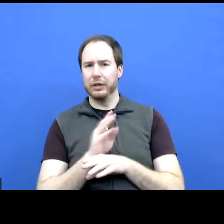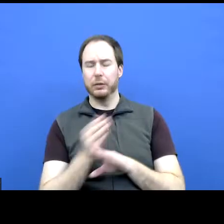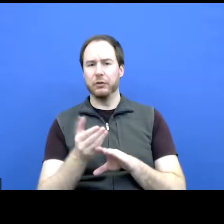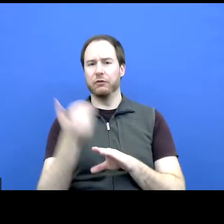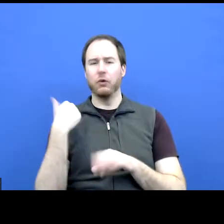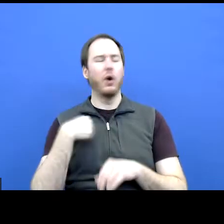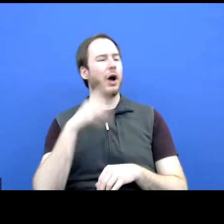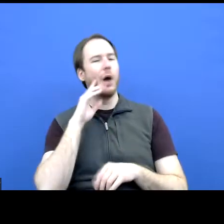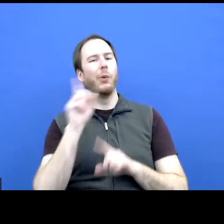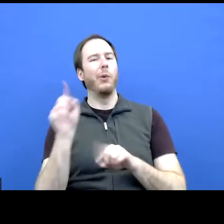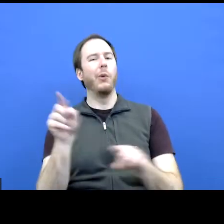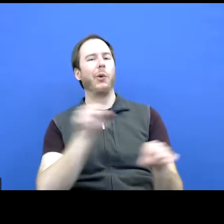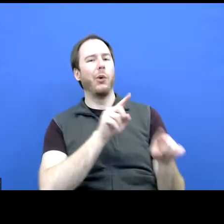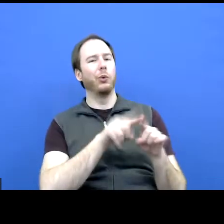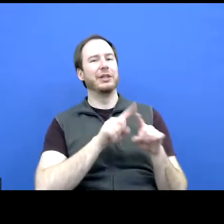to different locations and